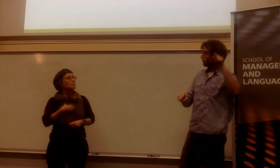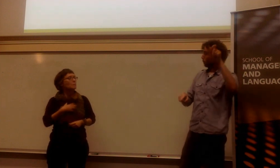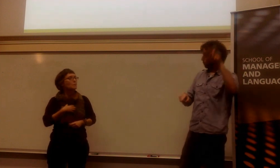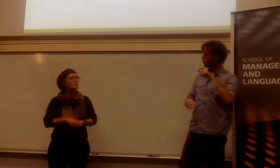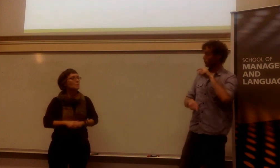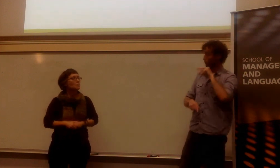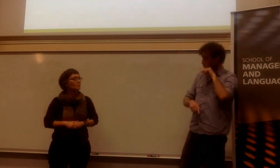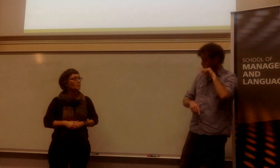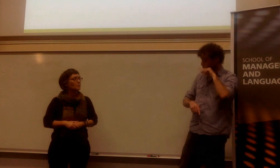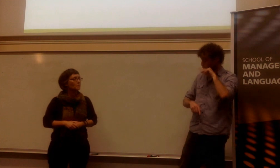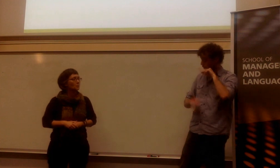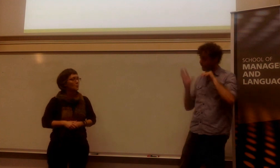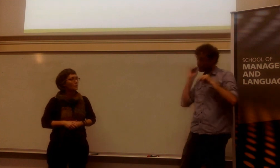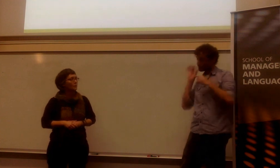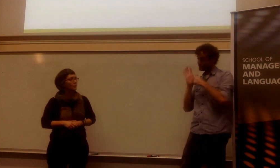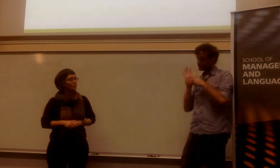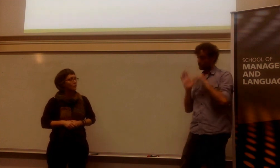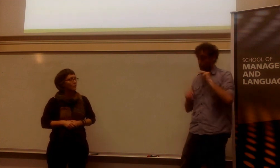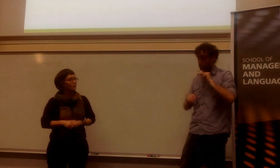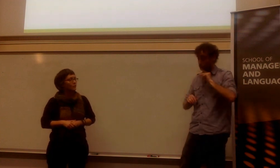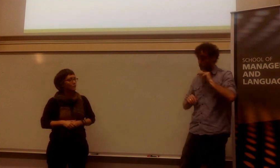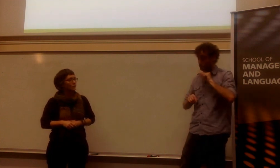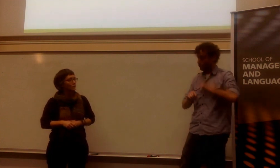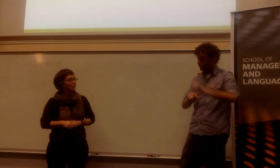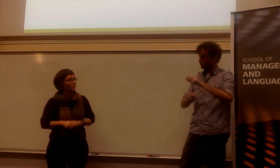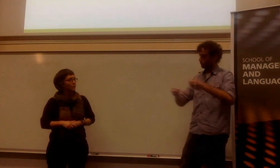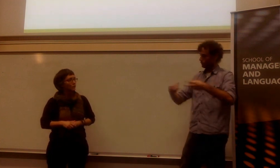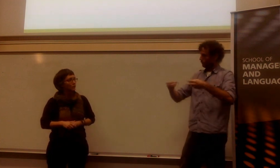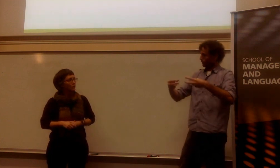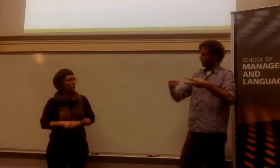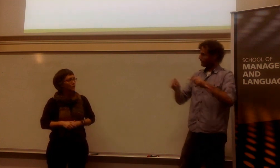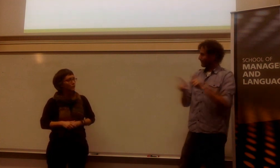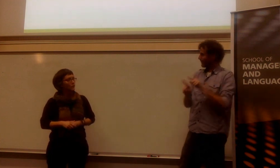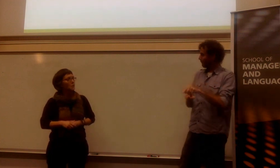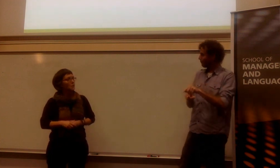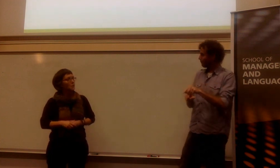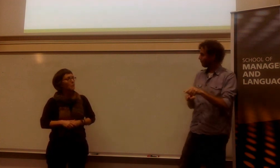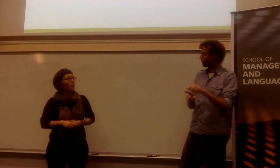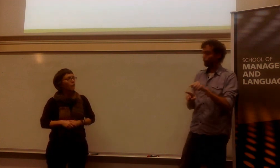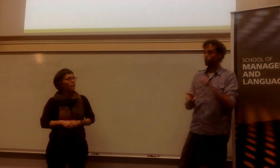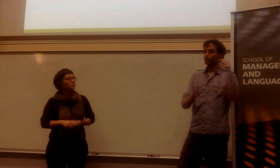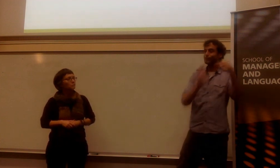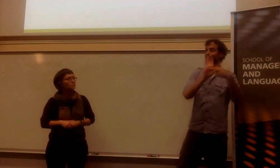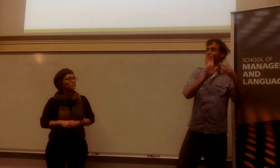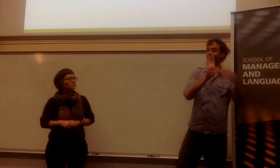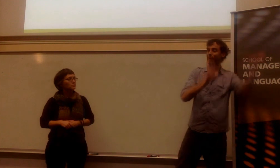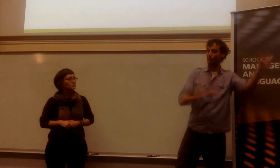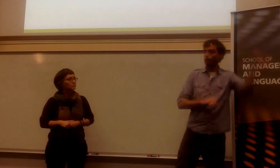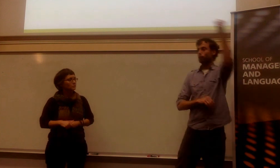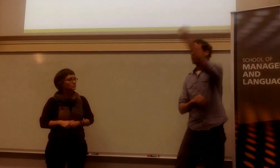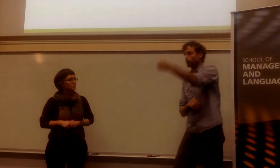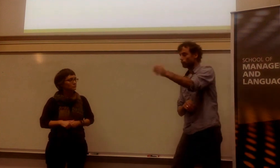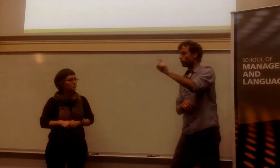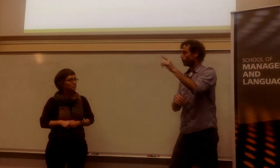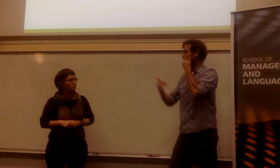television, it's the same idea. So re-speaking occurs with television captioning as well. So what they do